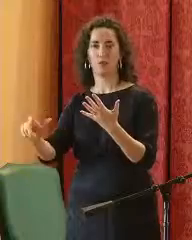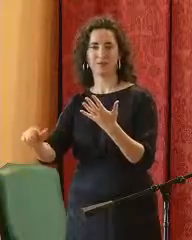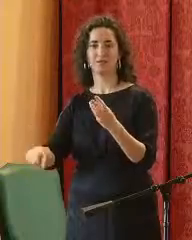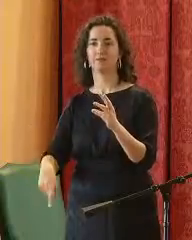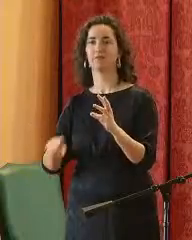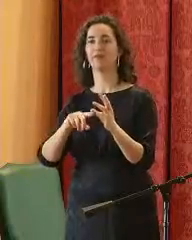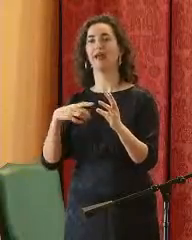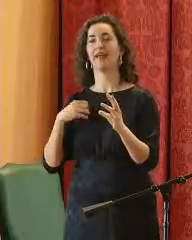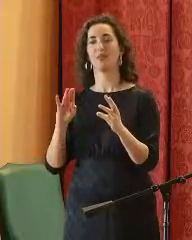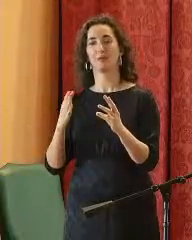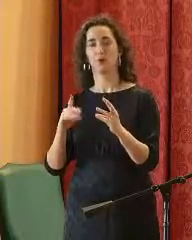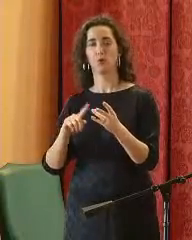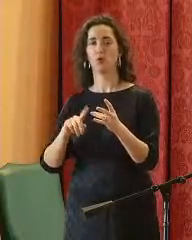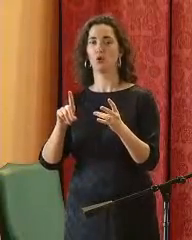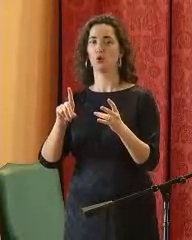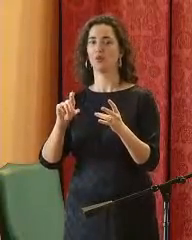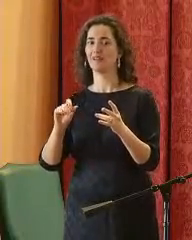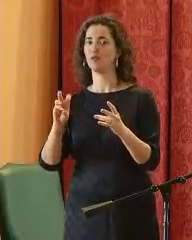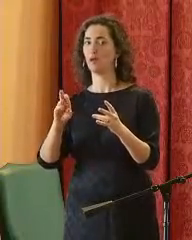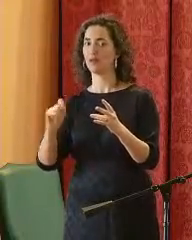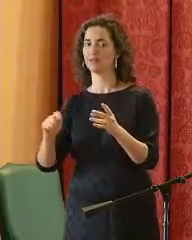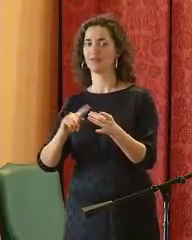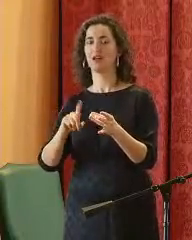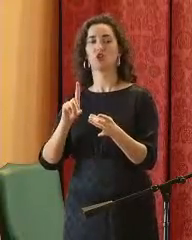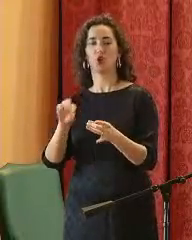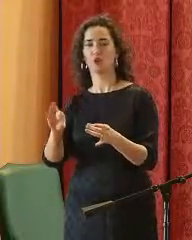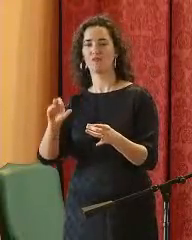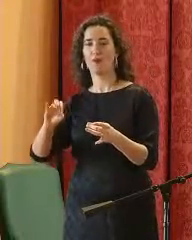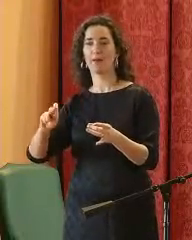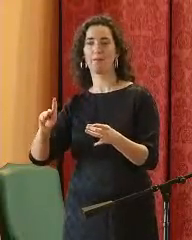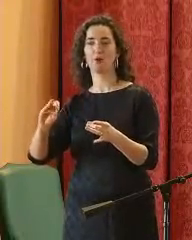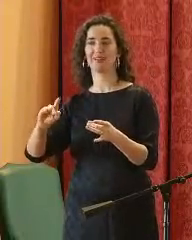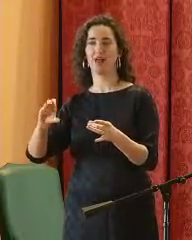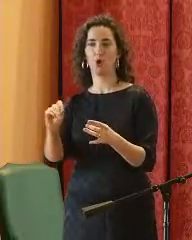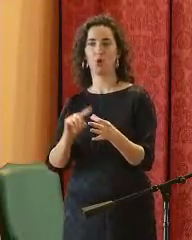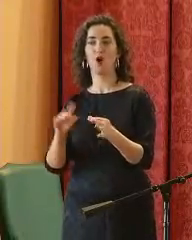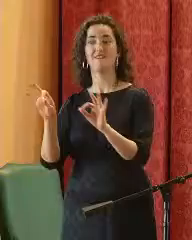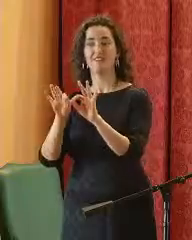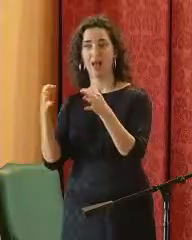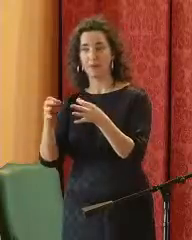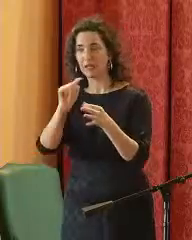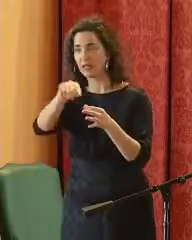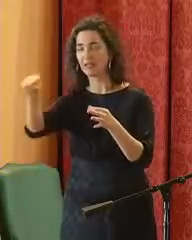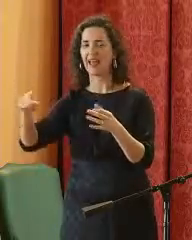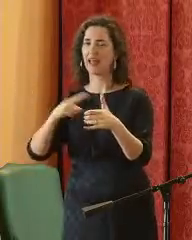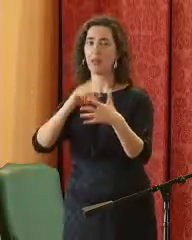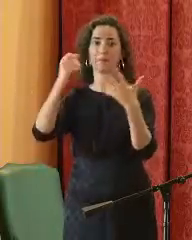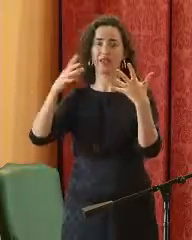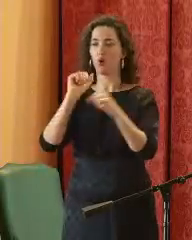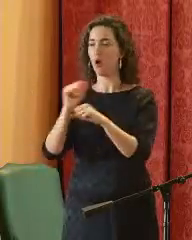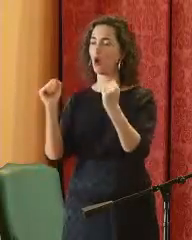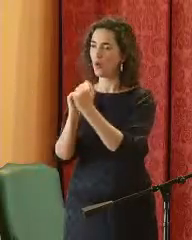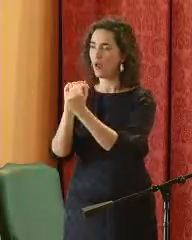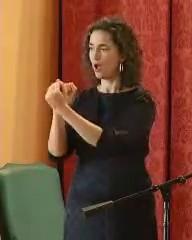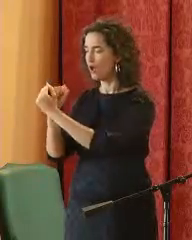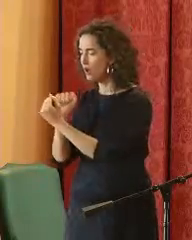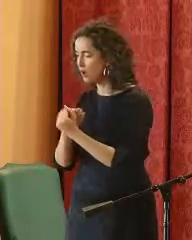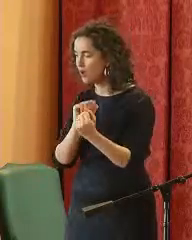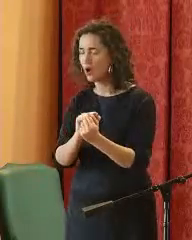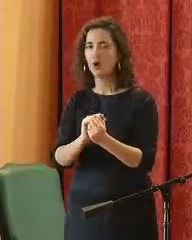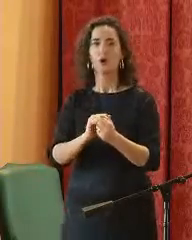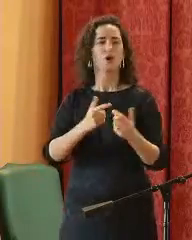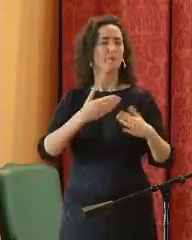Blue, Dental Quest, Dr. Frank Martello, family members, and many others to identify the barriers